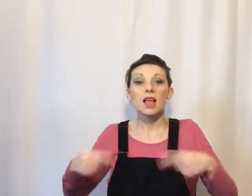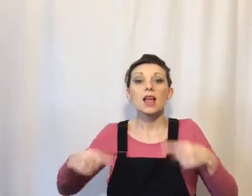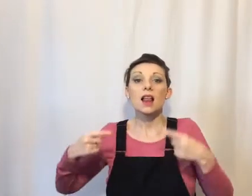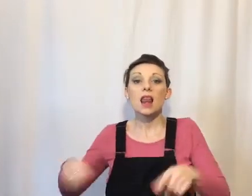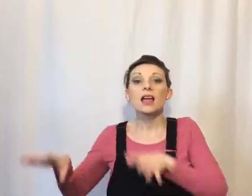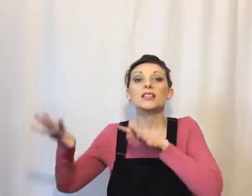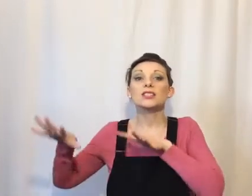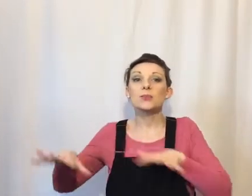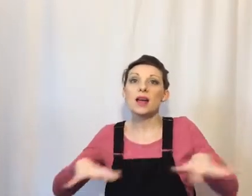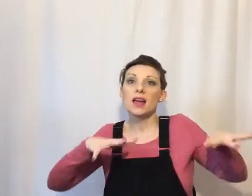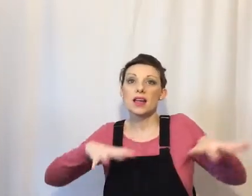Let's sway.